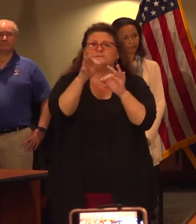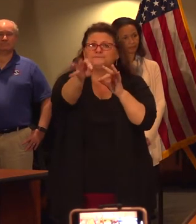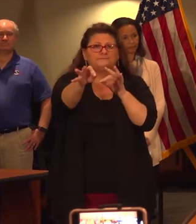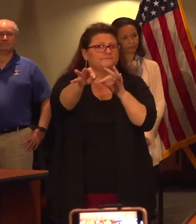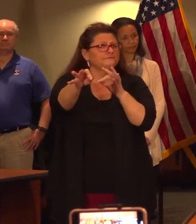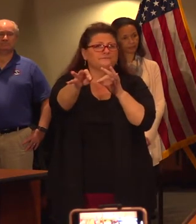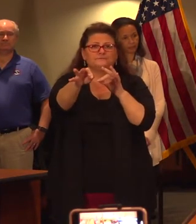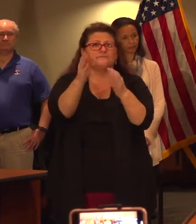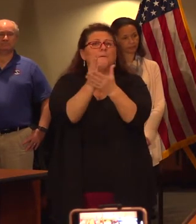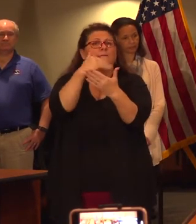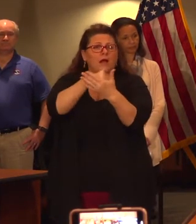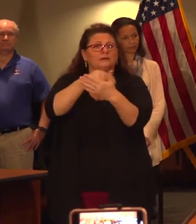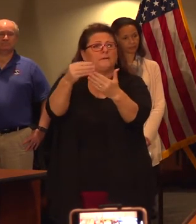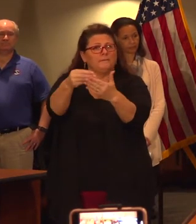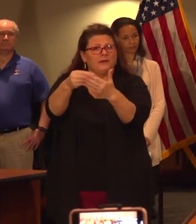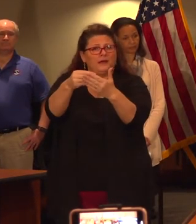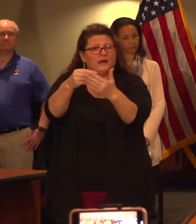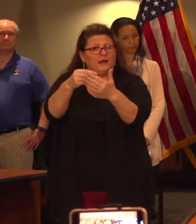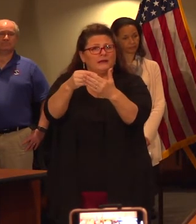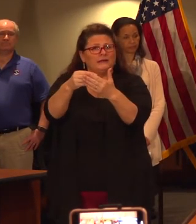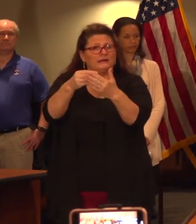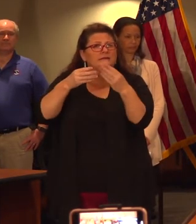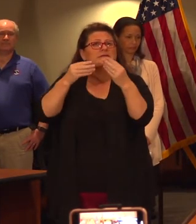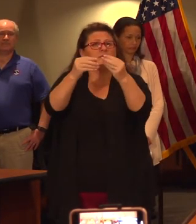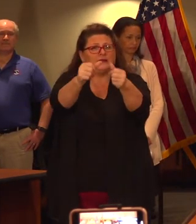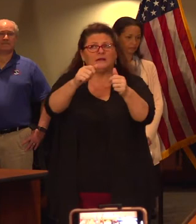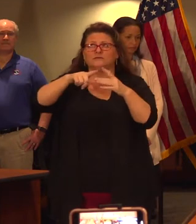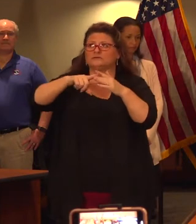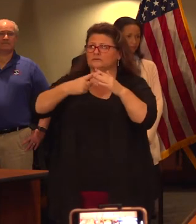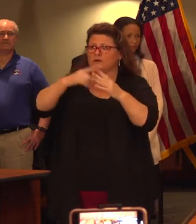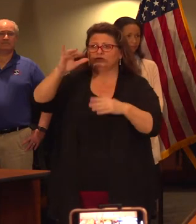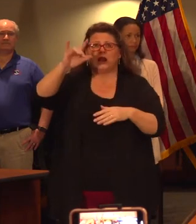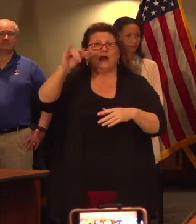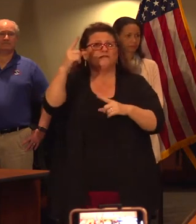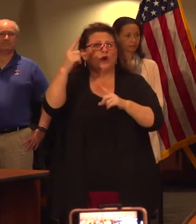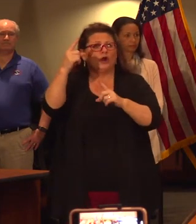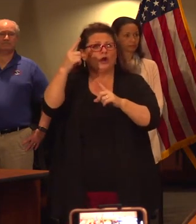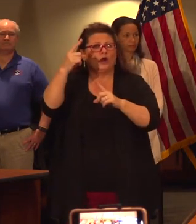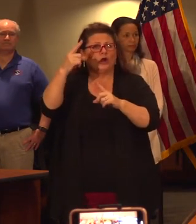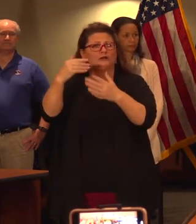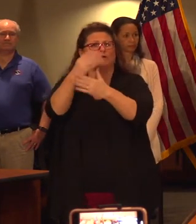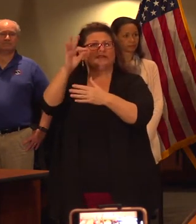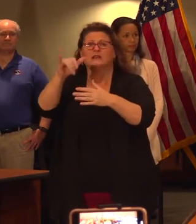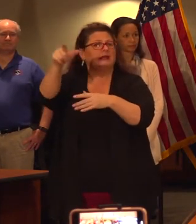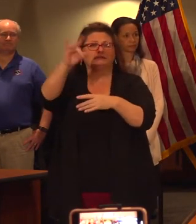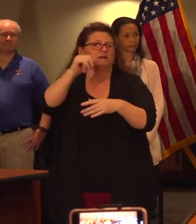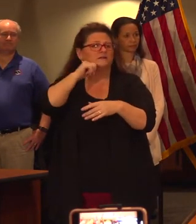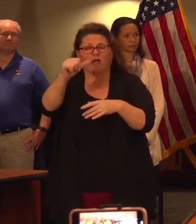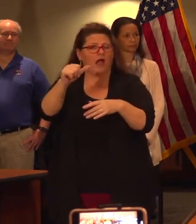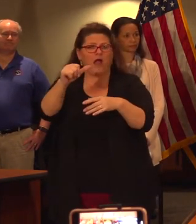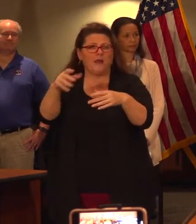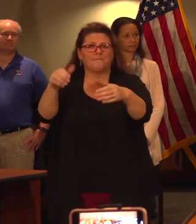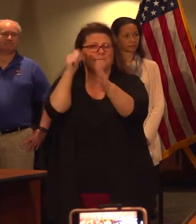keep the budget and the money that is going to be spent starting on July the 1st. And we don't want the government to close down,